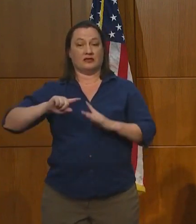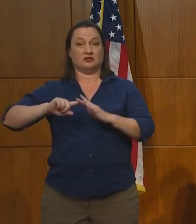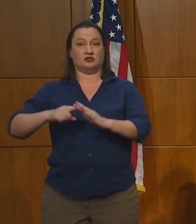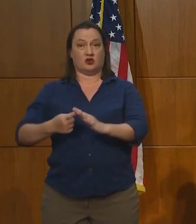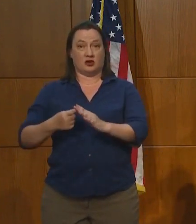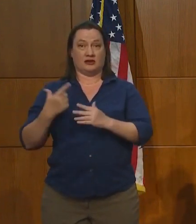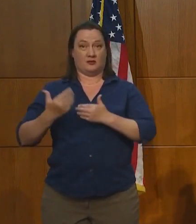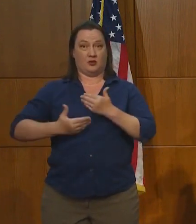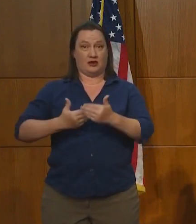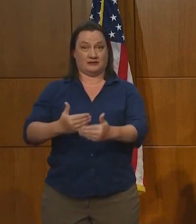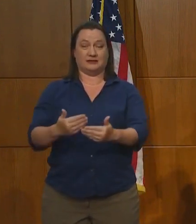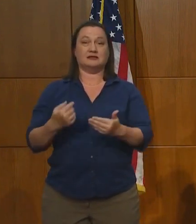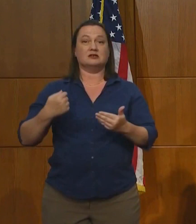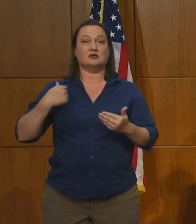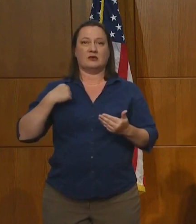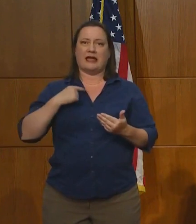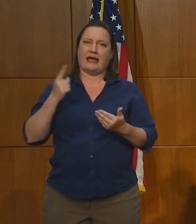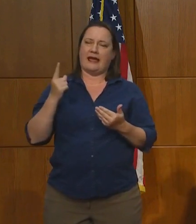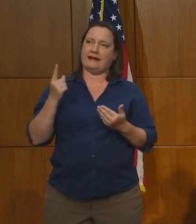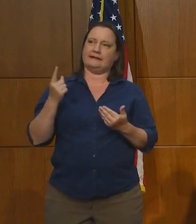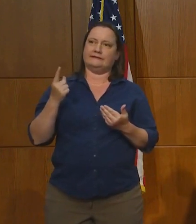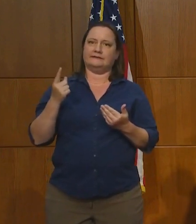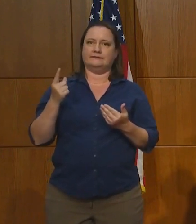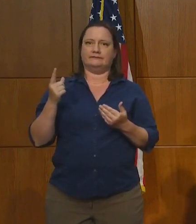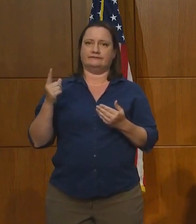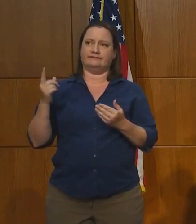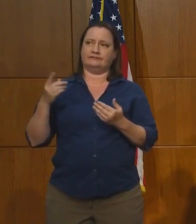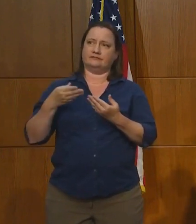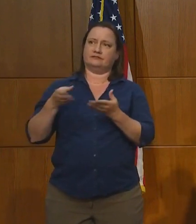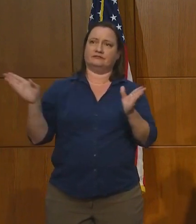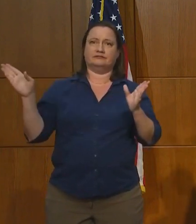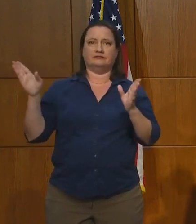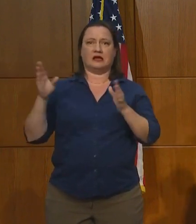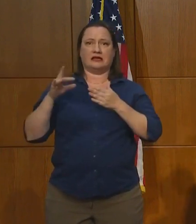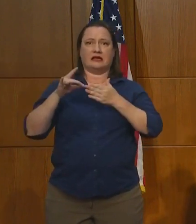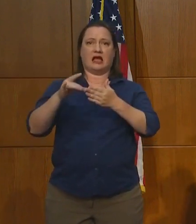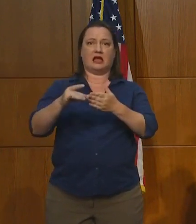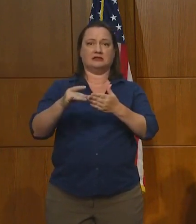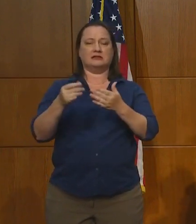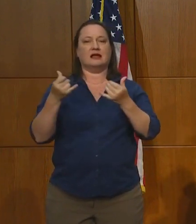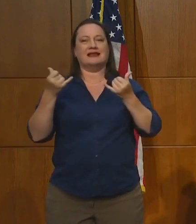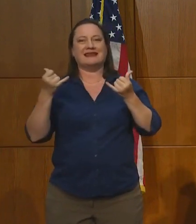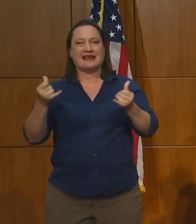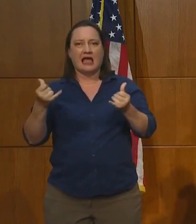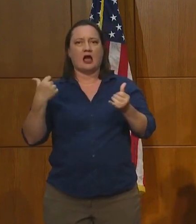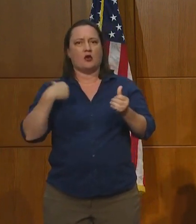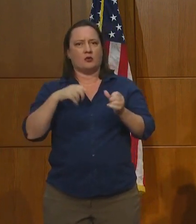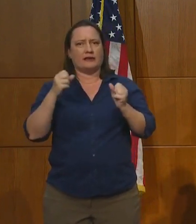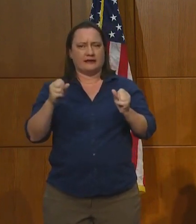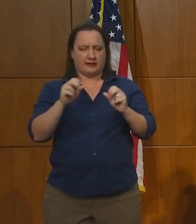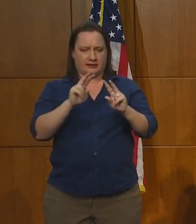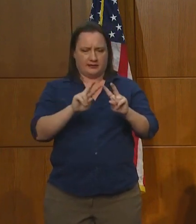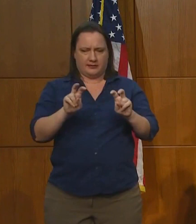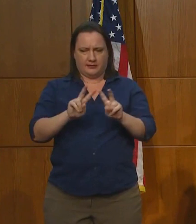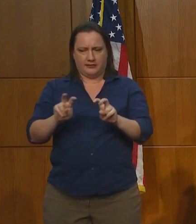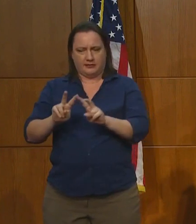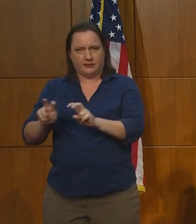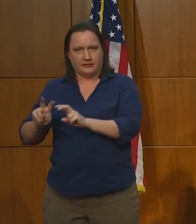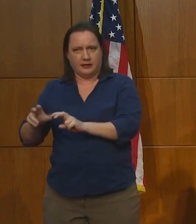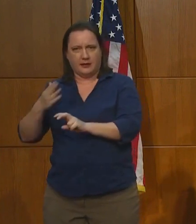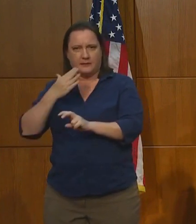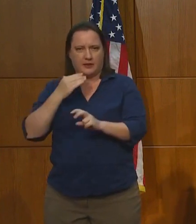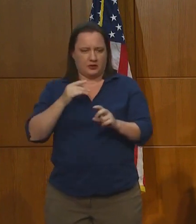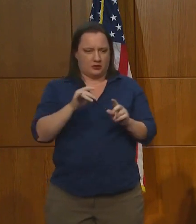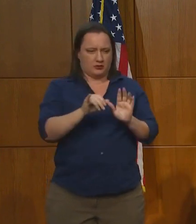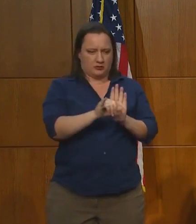guidance plans. Now we're kind of more surgically going in these areas where there are hot